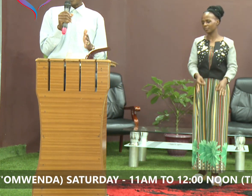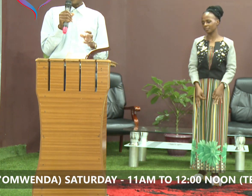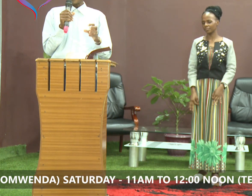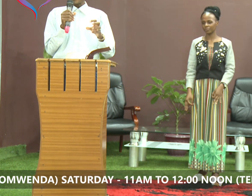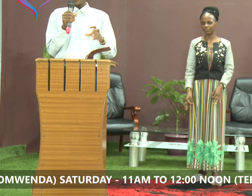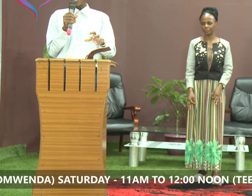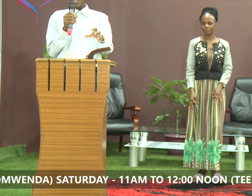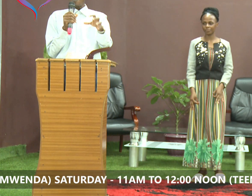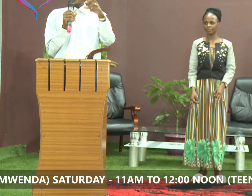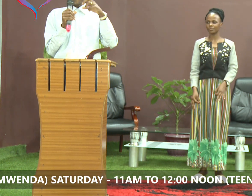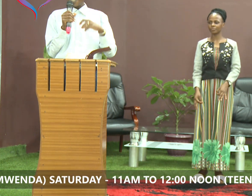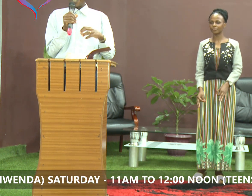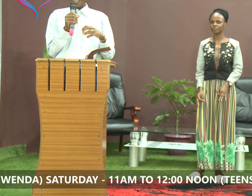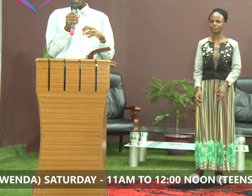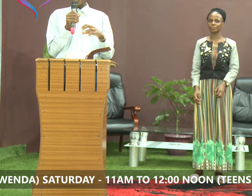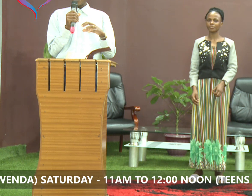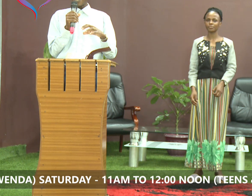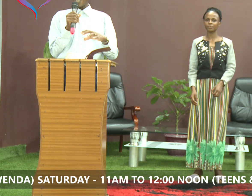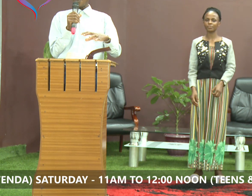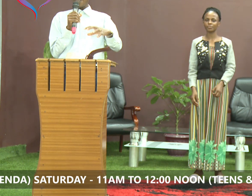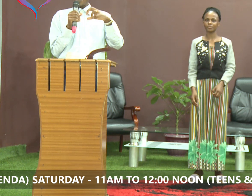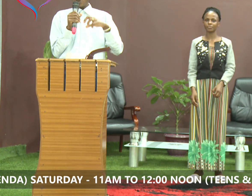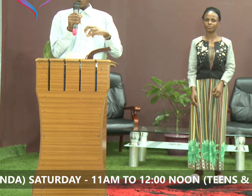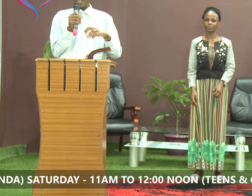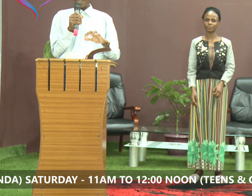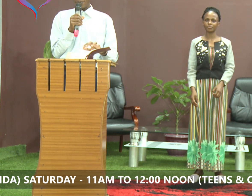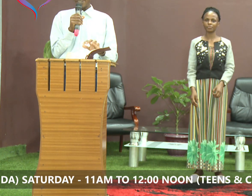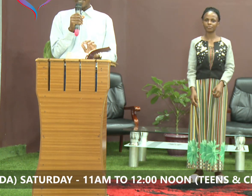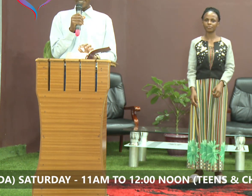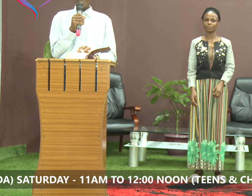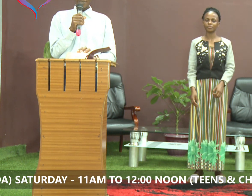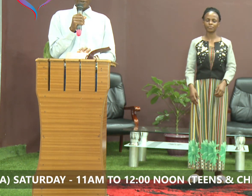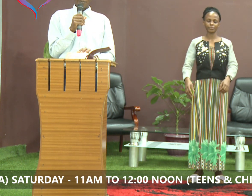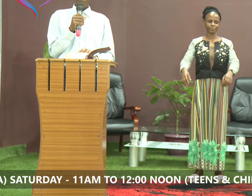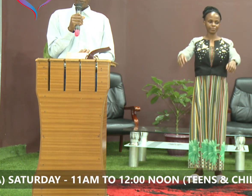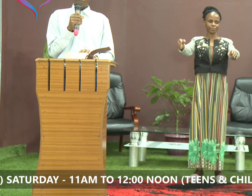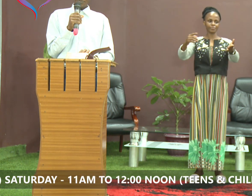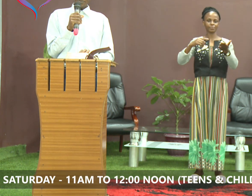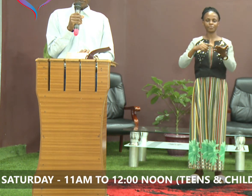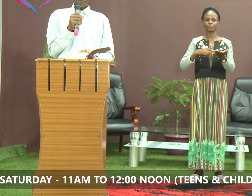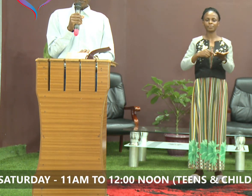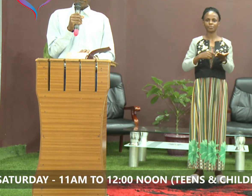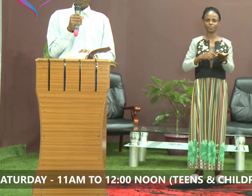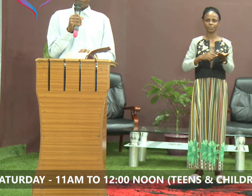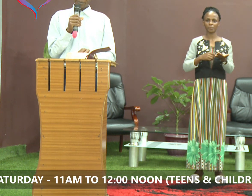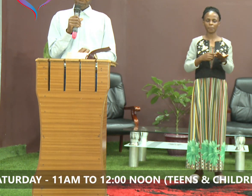continue, technology comes in and it brings something new in the marriage. Technology is